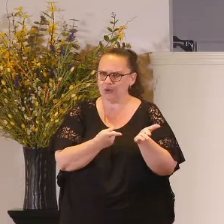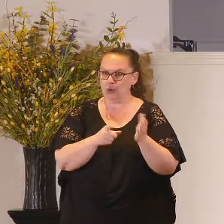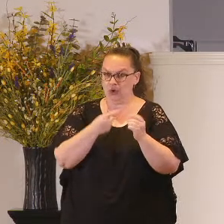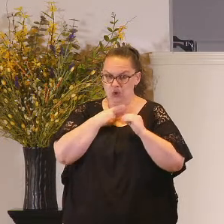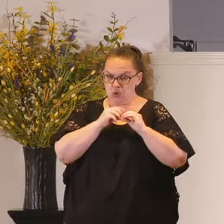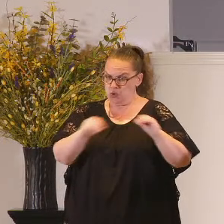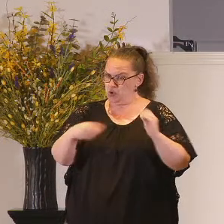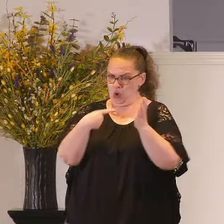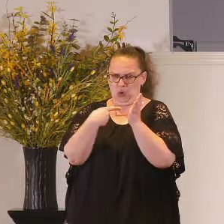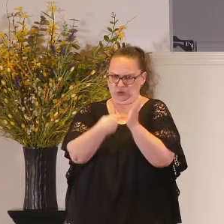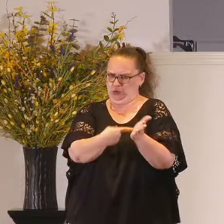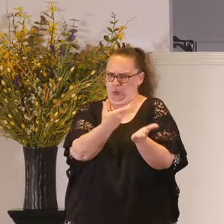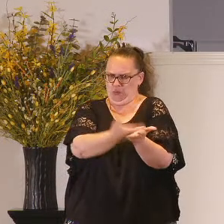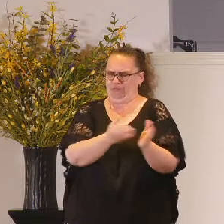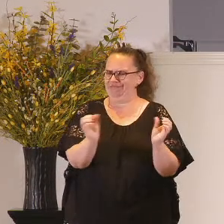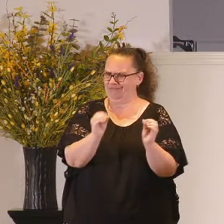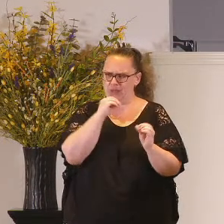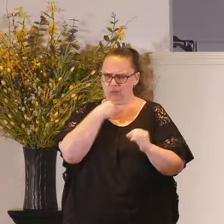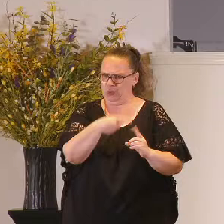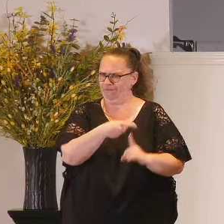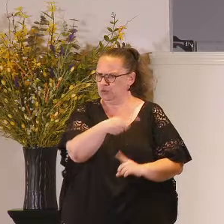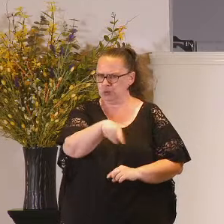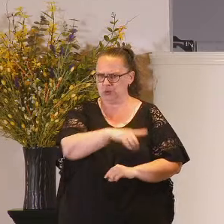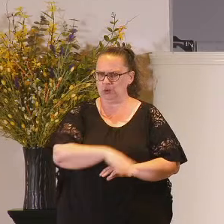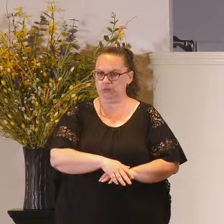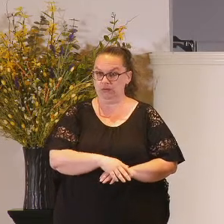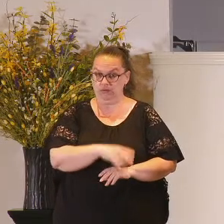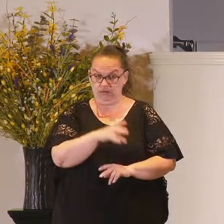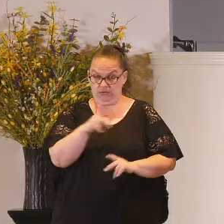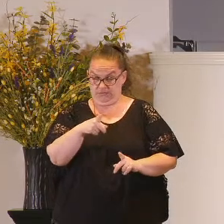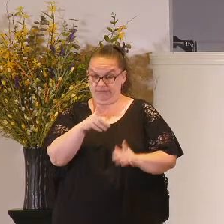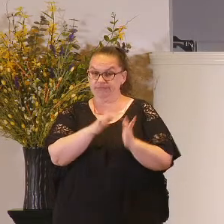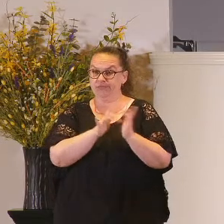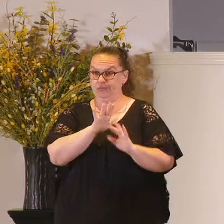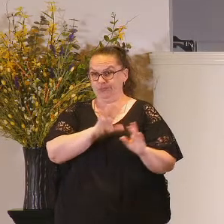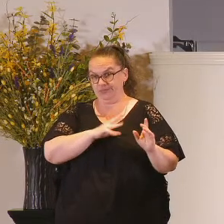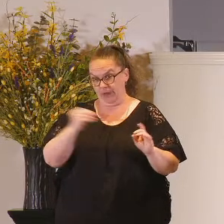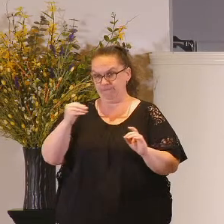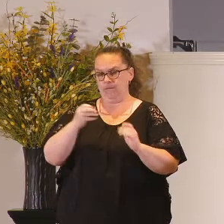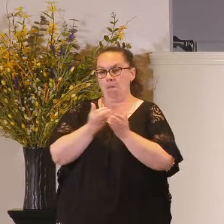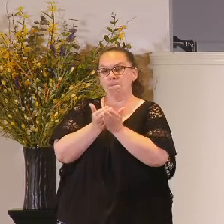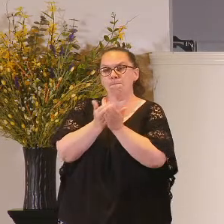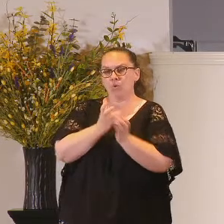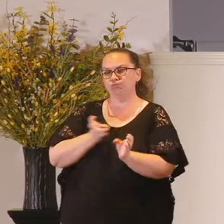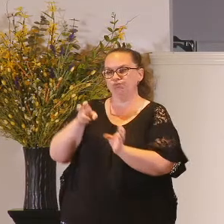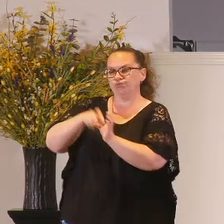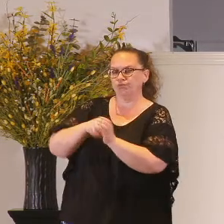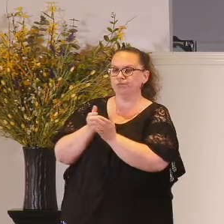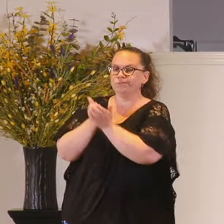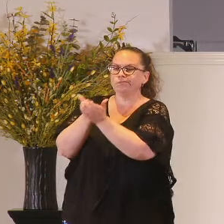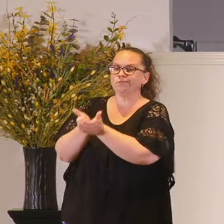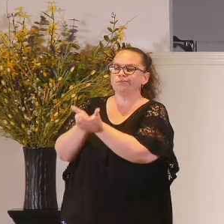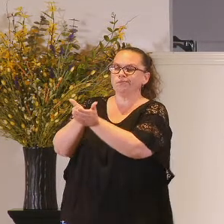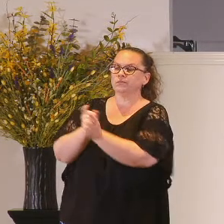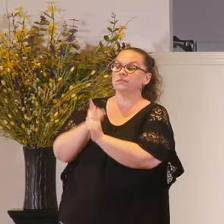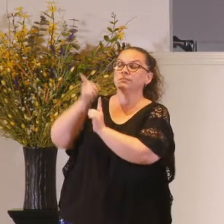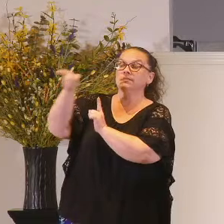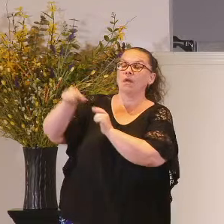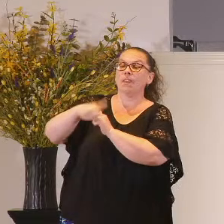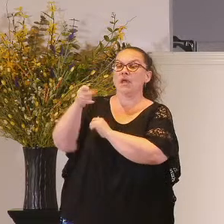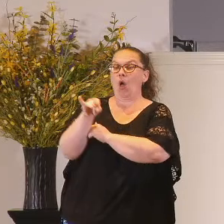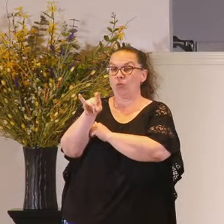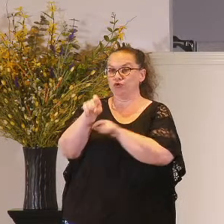sign will be given to this generation.' And he left them, got into the boat again, and went to the other side.